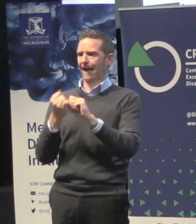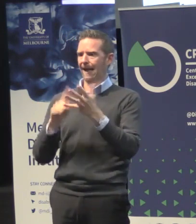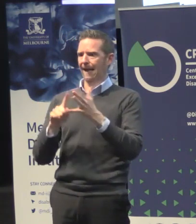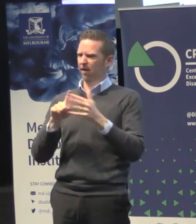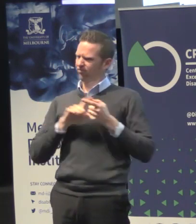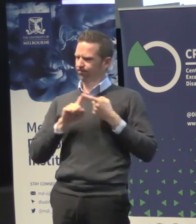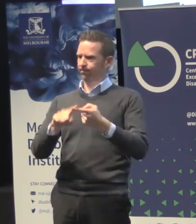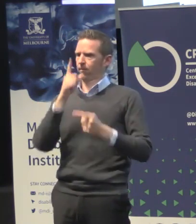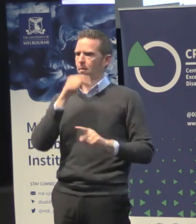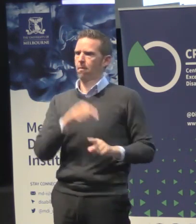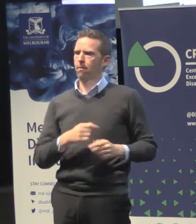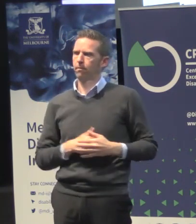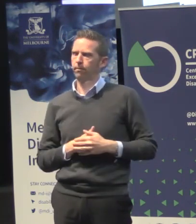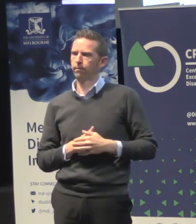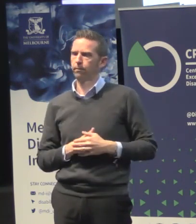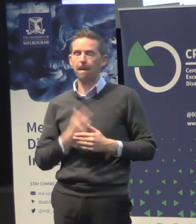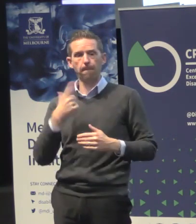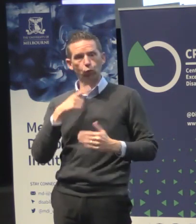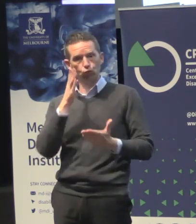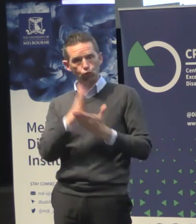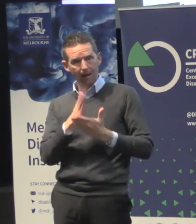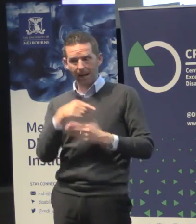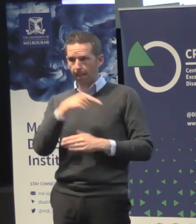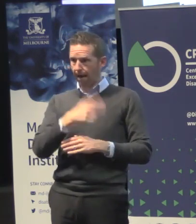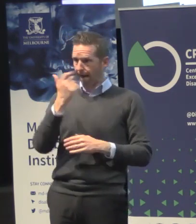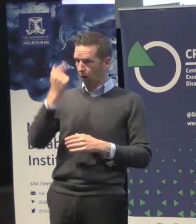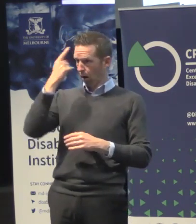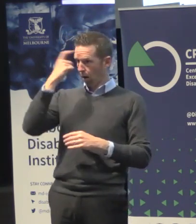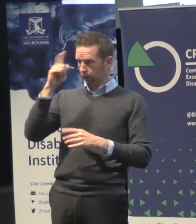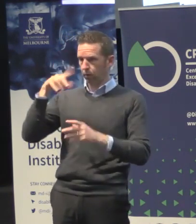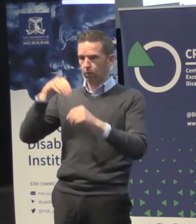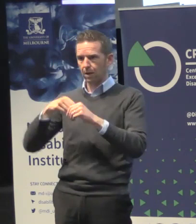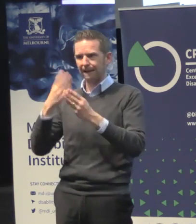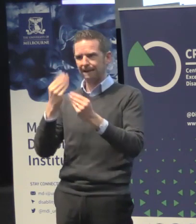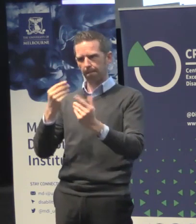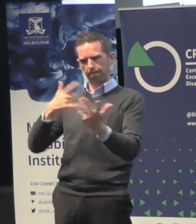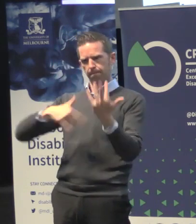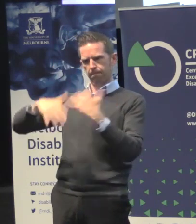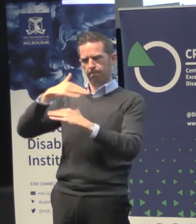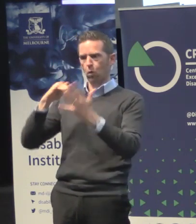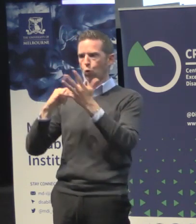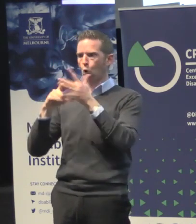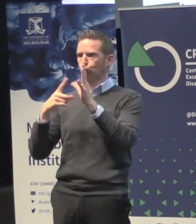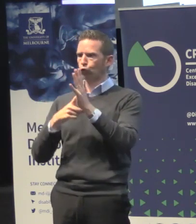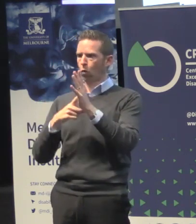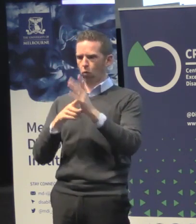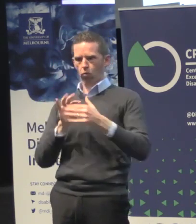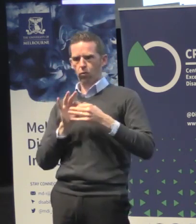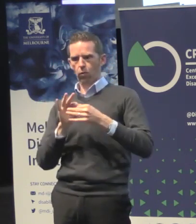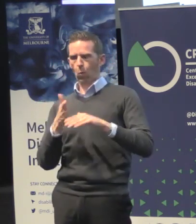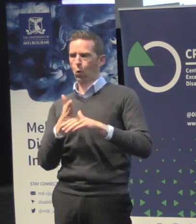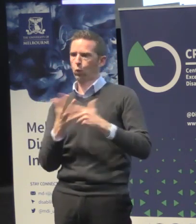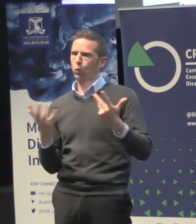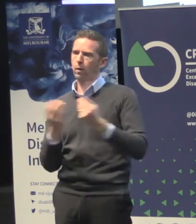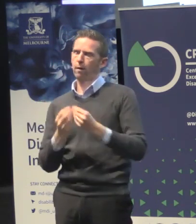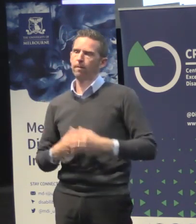Because all of these, to a greater or lesser extent, contain the idea that there is some social aspect of working together.